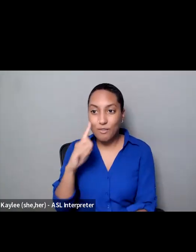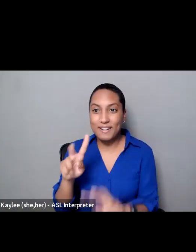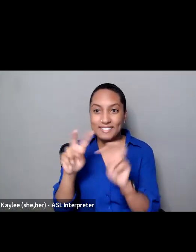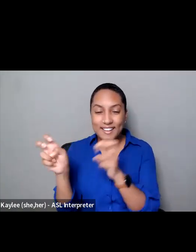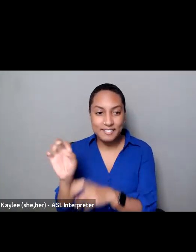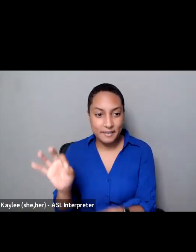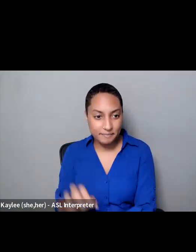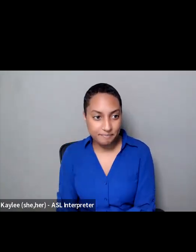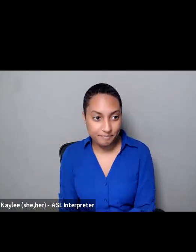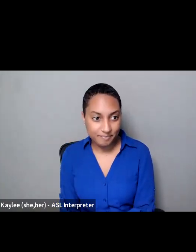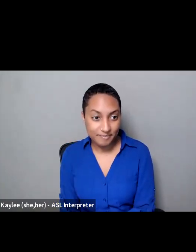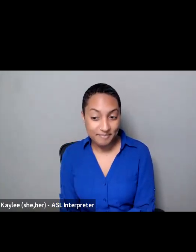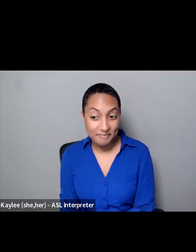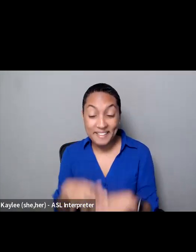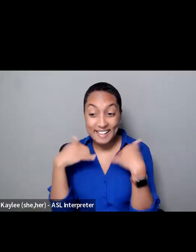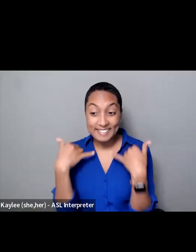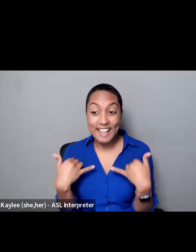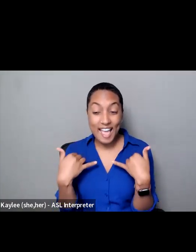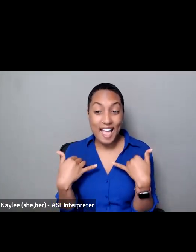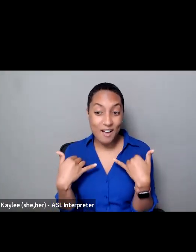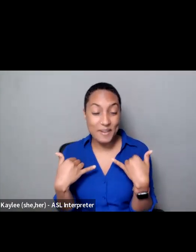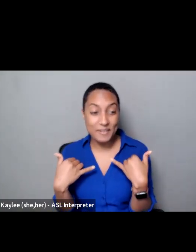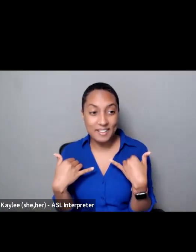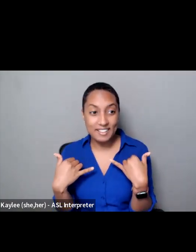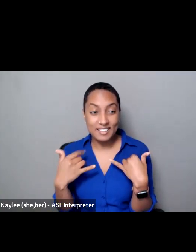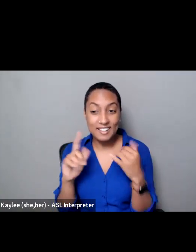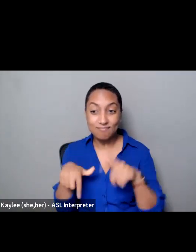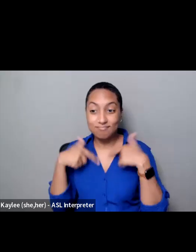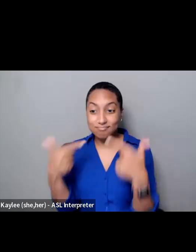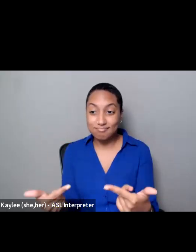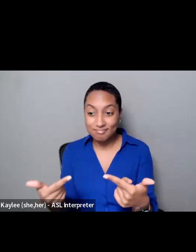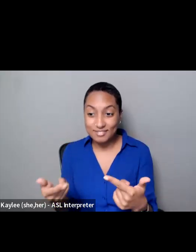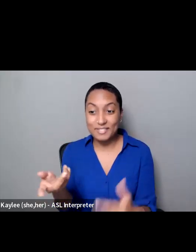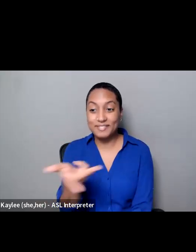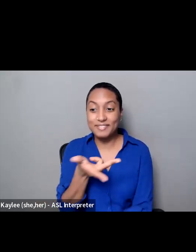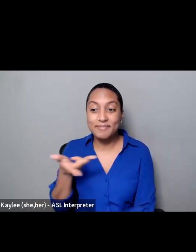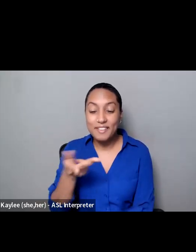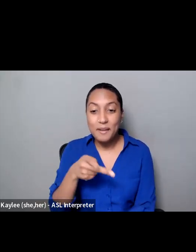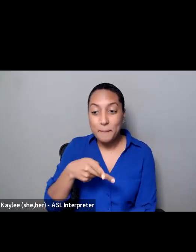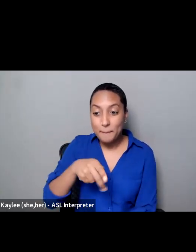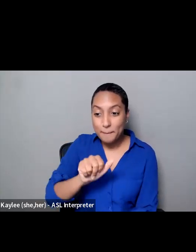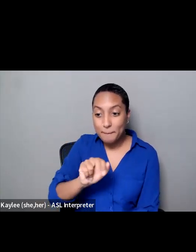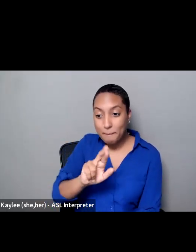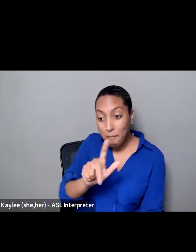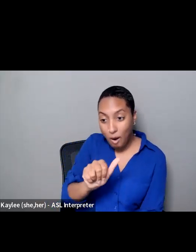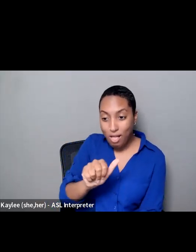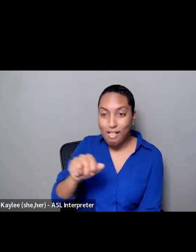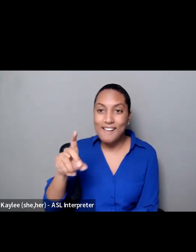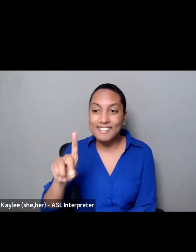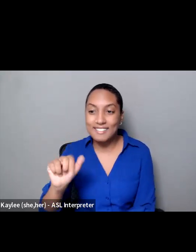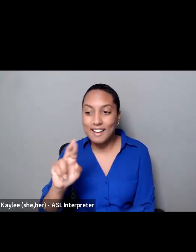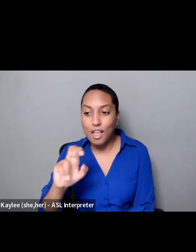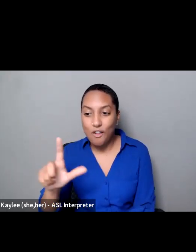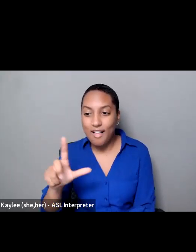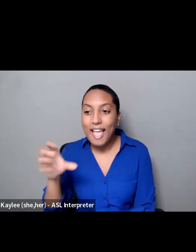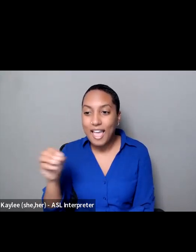So now I'm going to hand it over to Paula, Daryl, and Luann, and